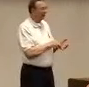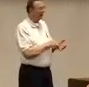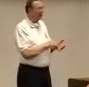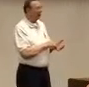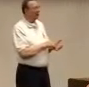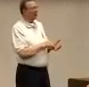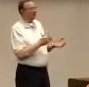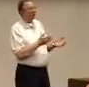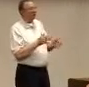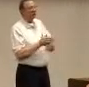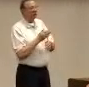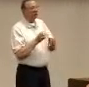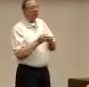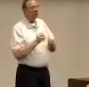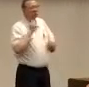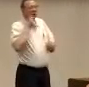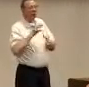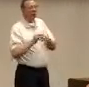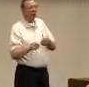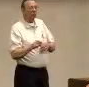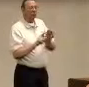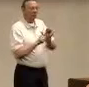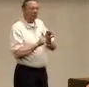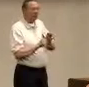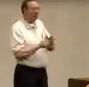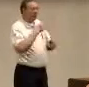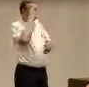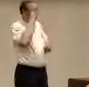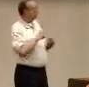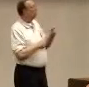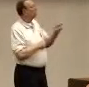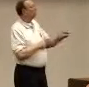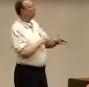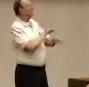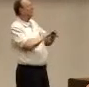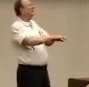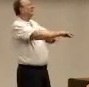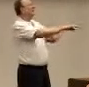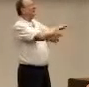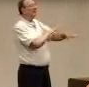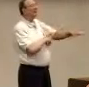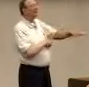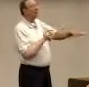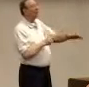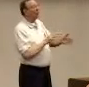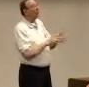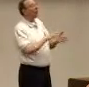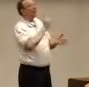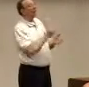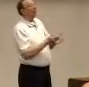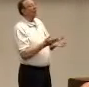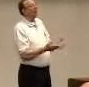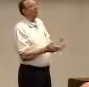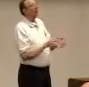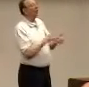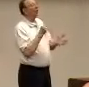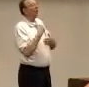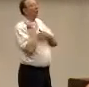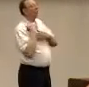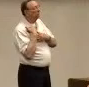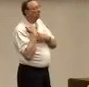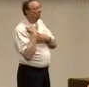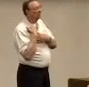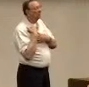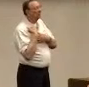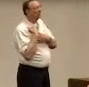second here, and I'm going to get to the New Zealand work, because I want to share some really cool stories with you. Moses goes out into the desert, and I think he had to learn some things. He